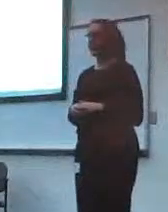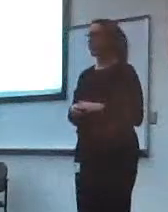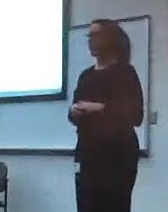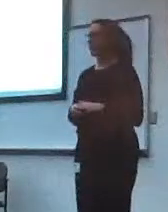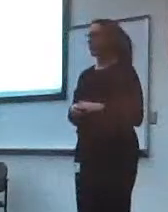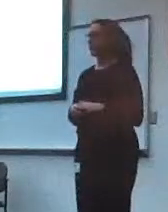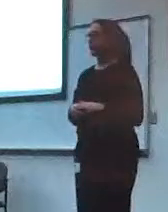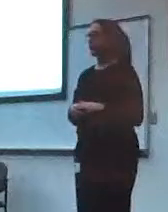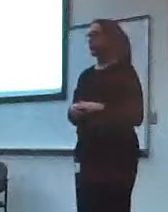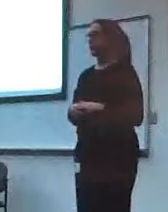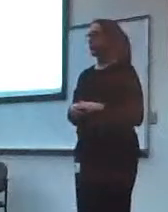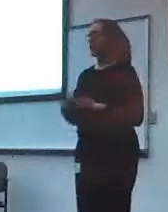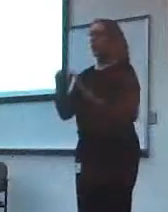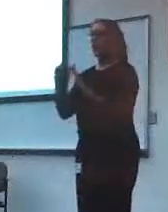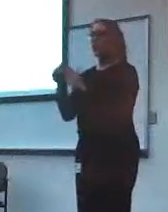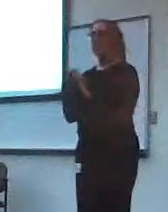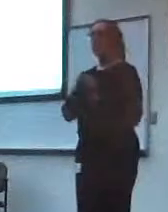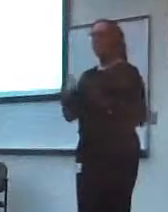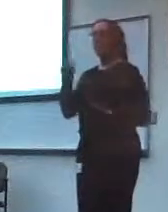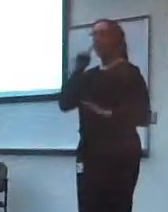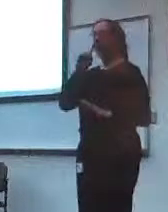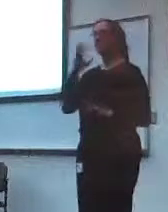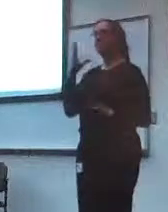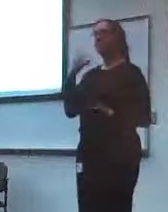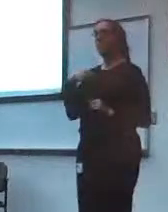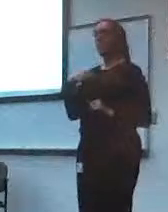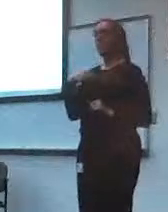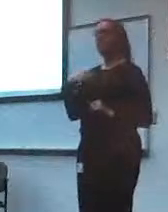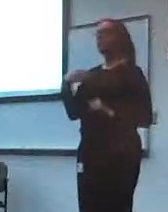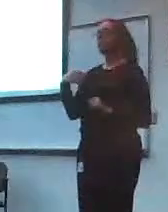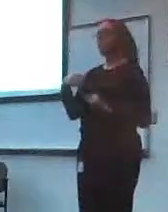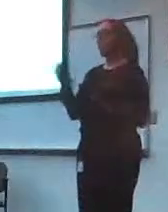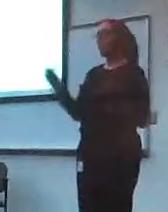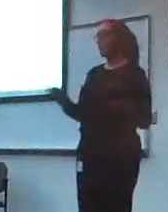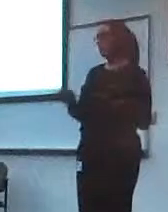And this is where we reintroduce restorative justice into the community.